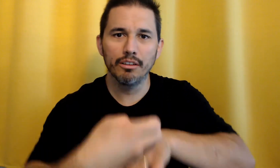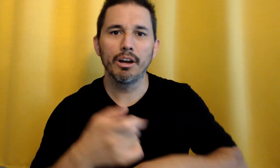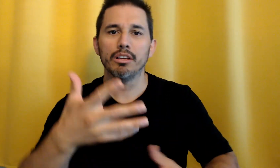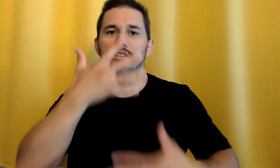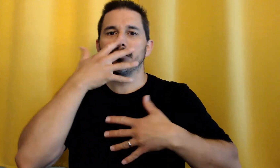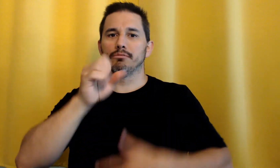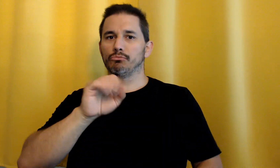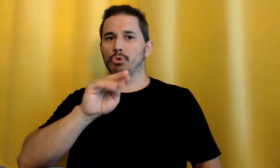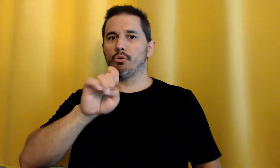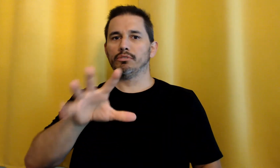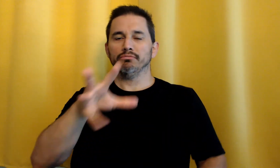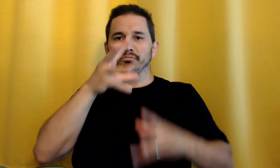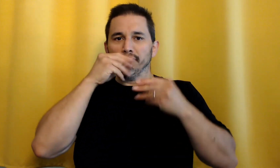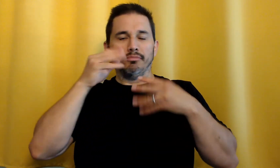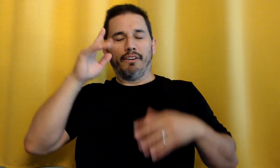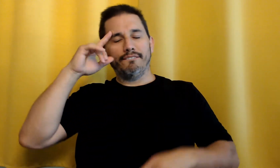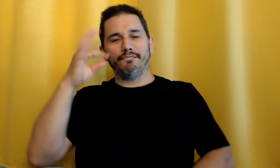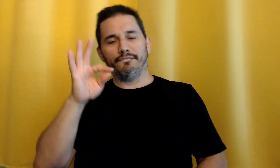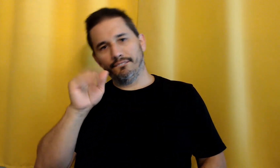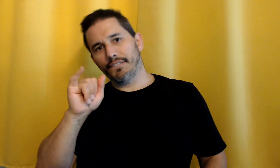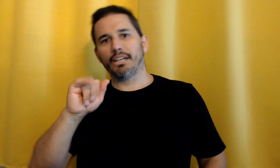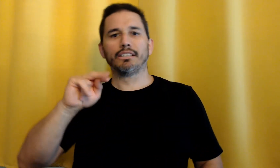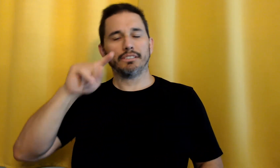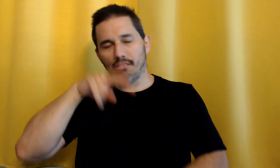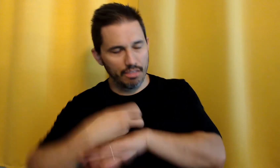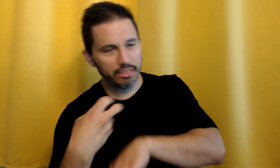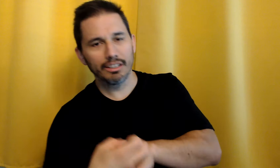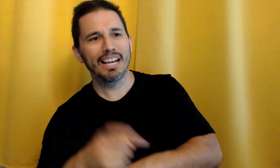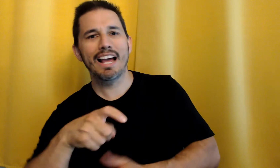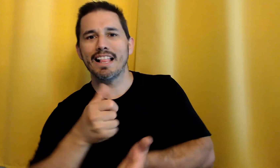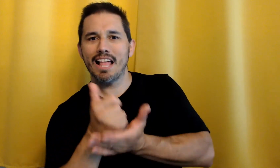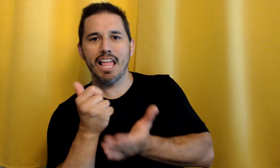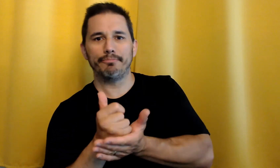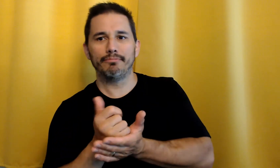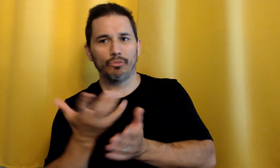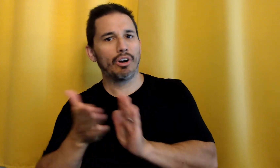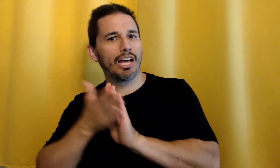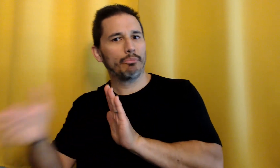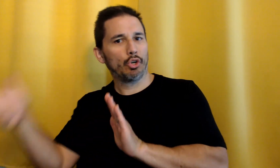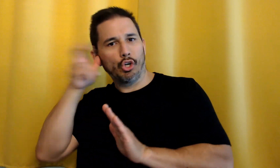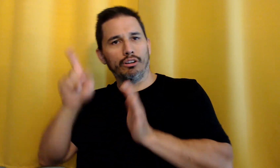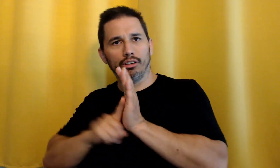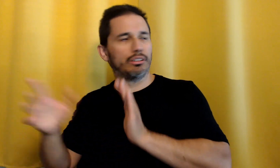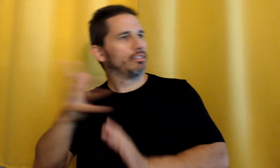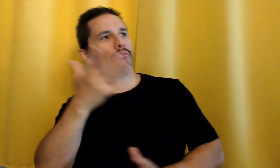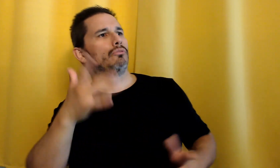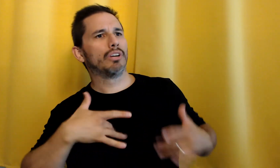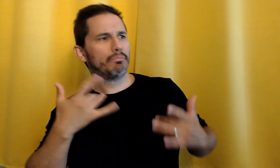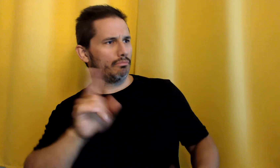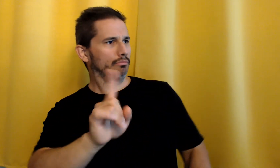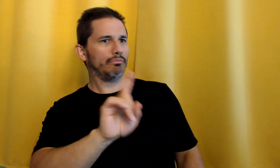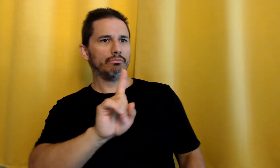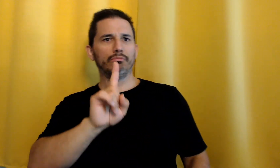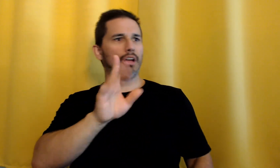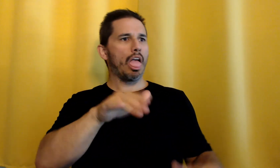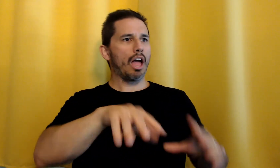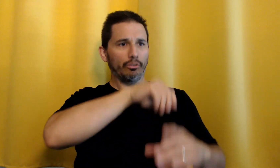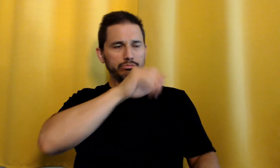have in that situation. Or another situation would be maybe if you inhaled smoke and fainted as a result of it. If your neighbor heard that